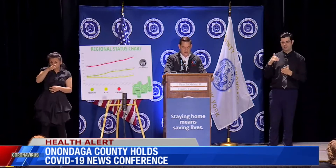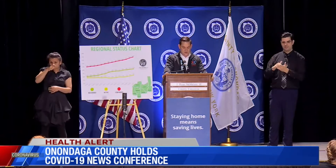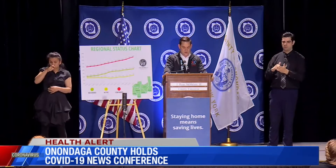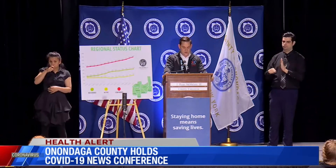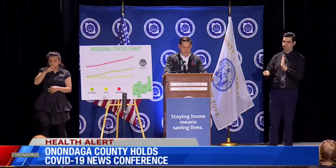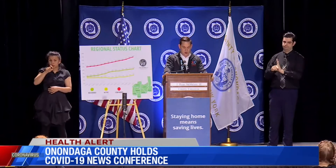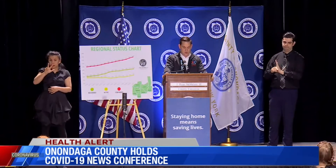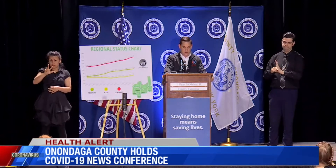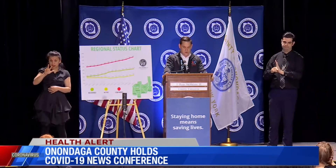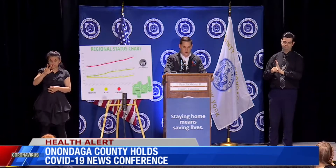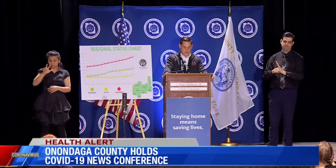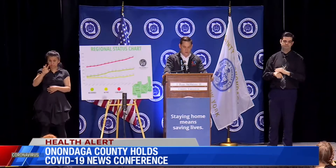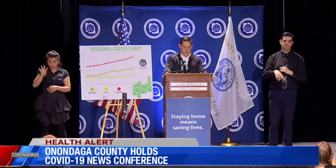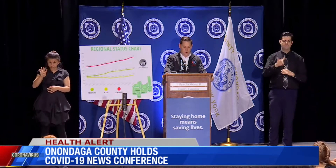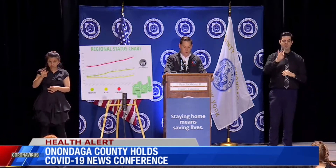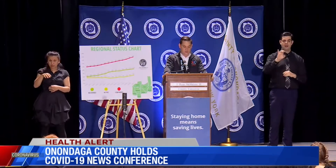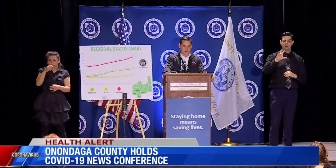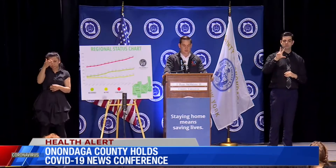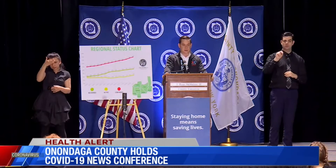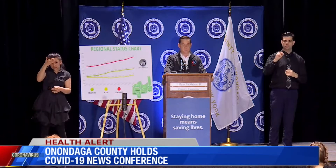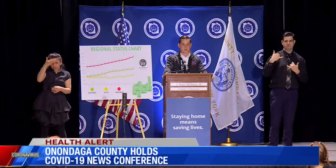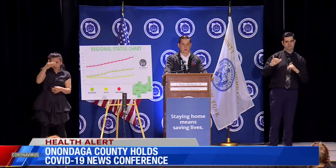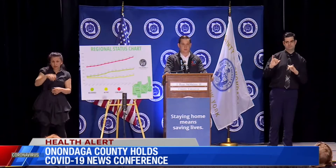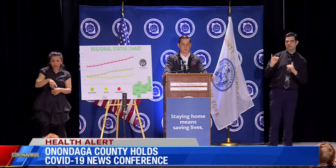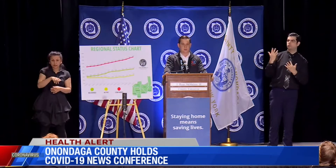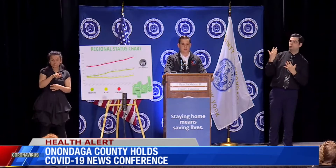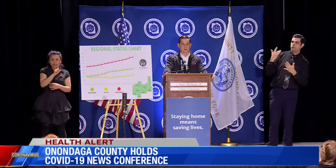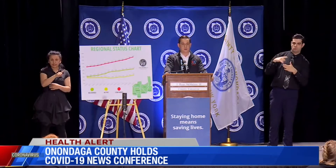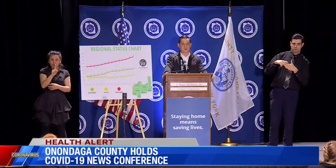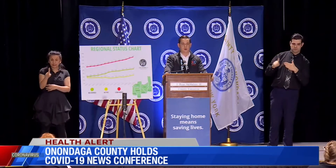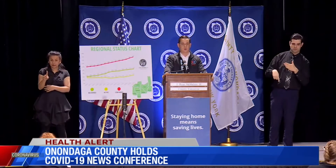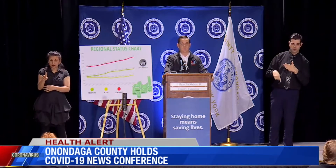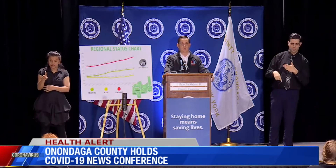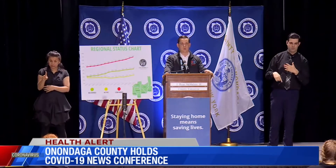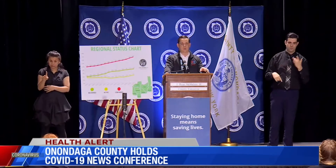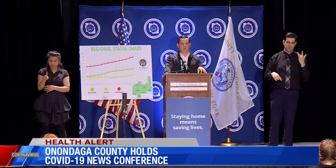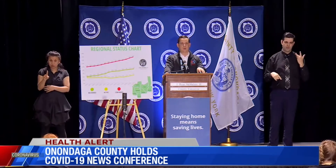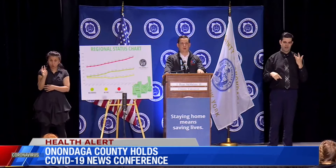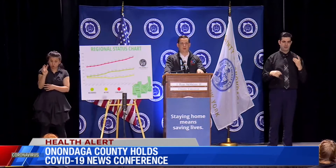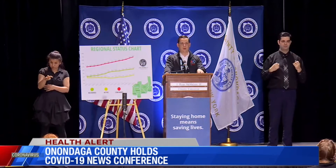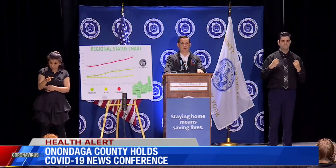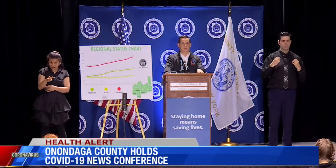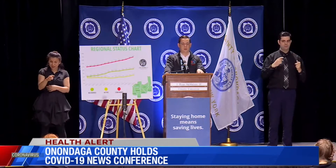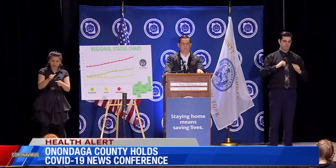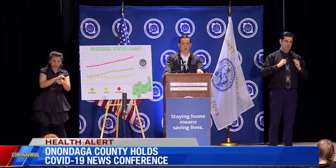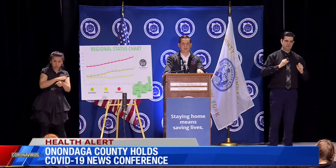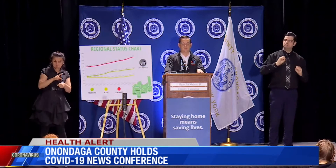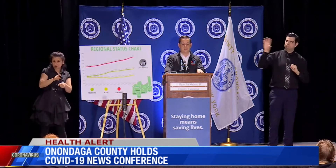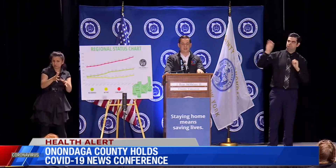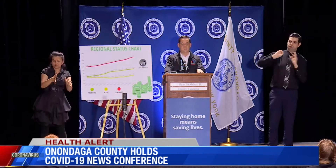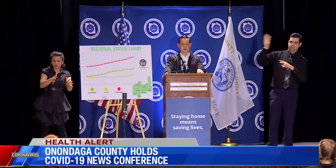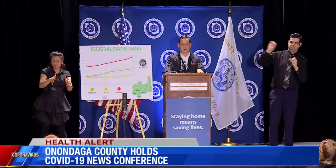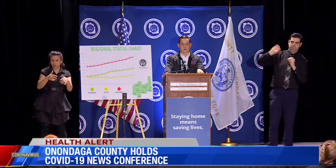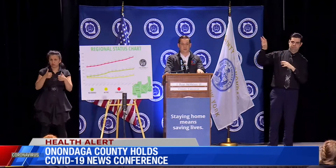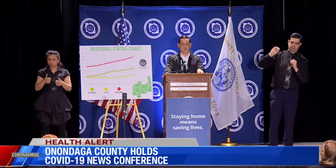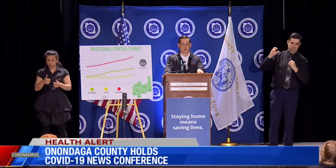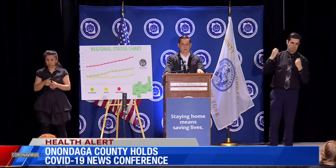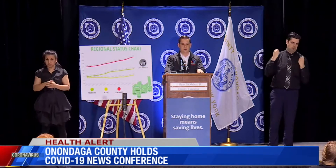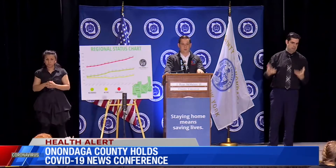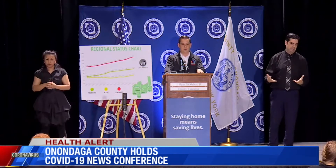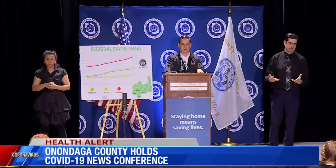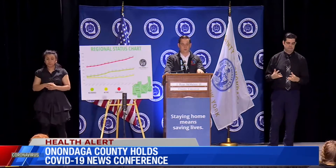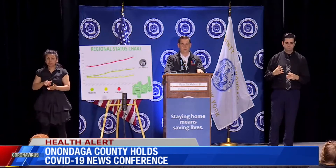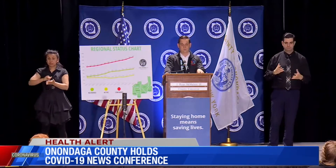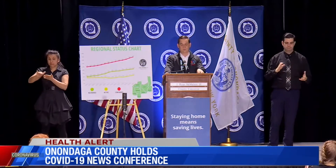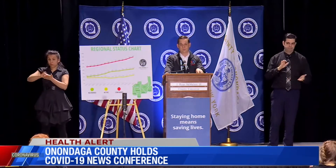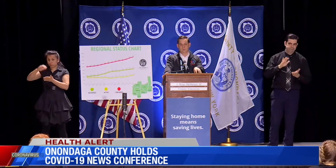tests. These are largely due to the proactive testing that's been done. So there has been proactive testing by New York State done in